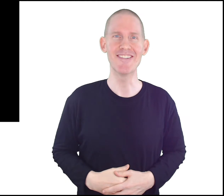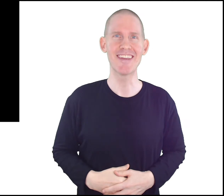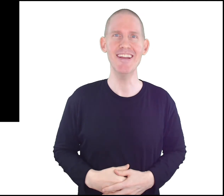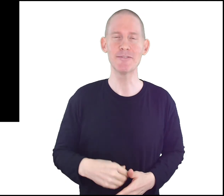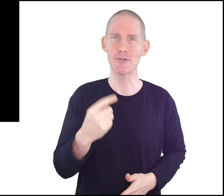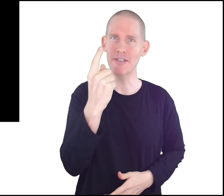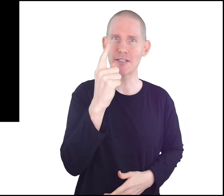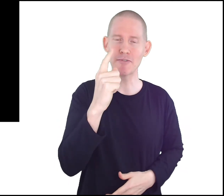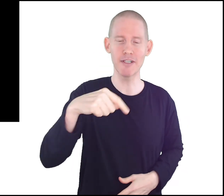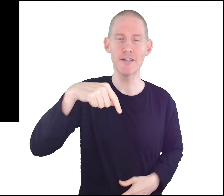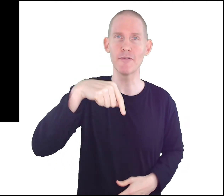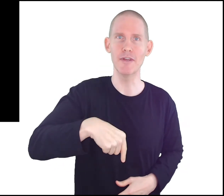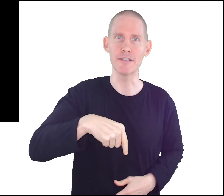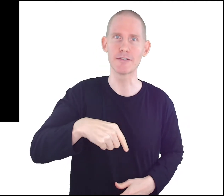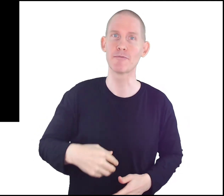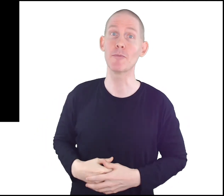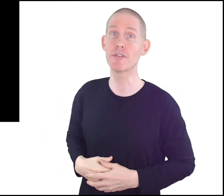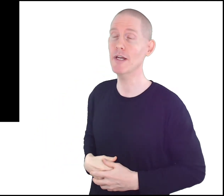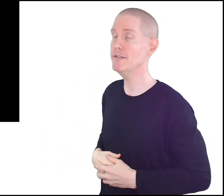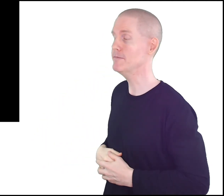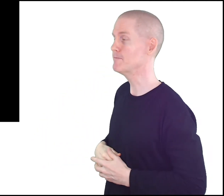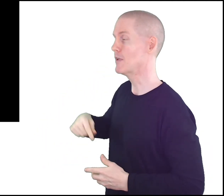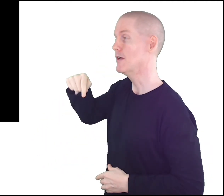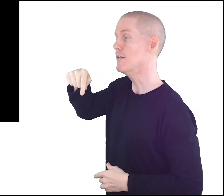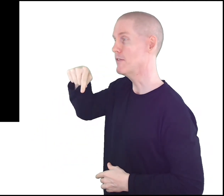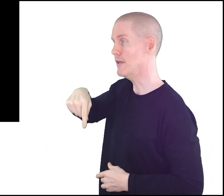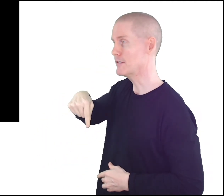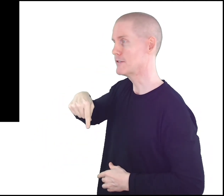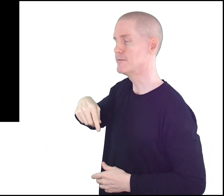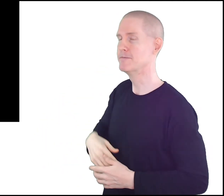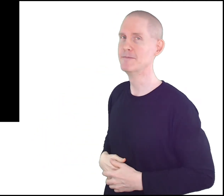Okay, so index finger, this. From the side, this.